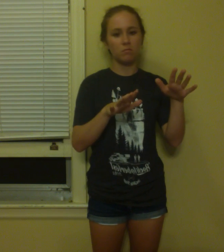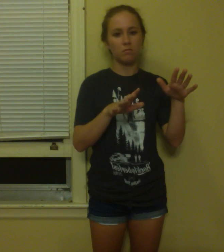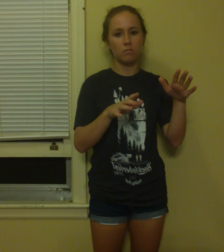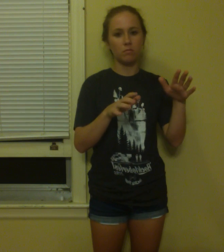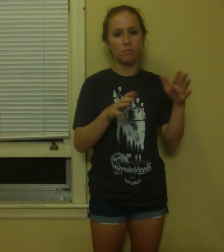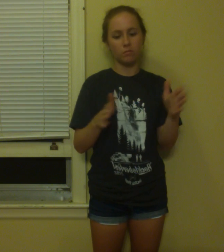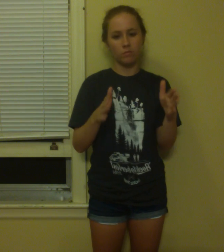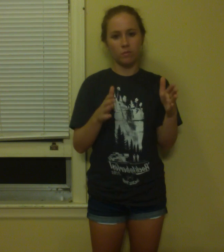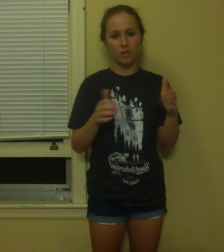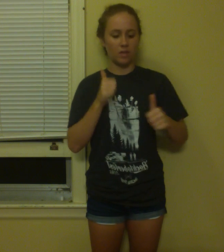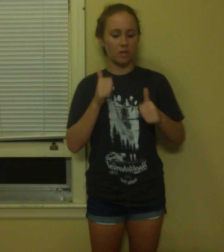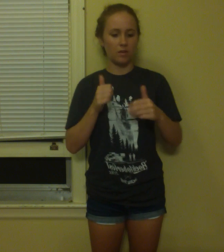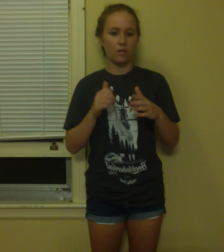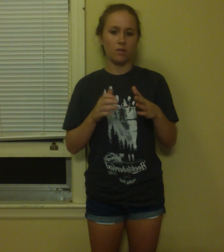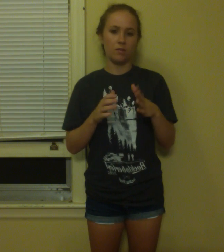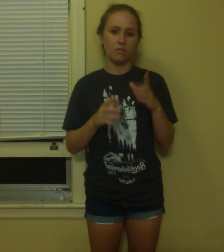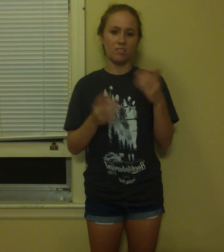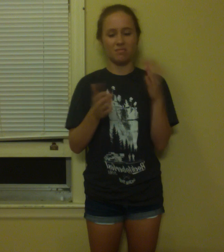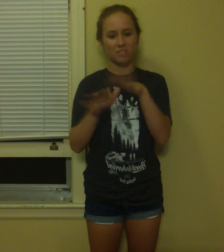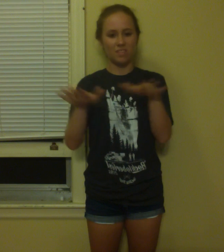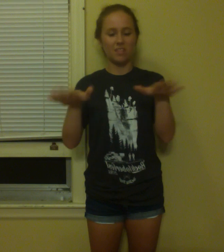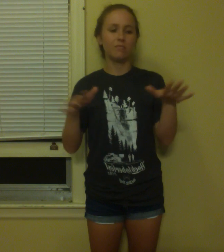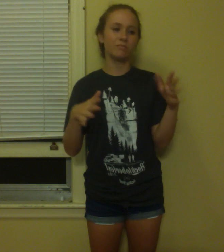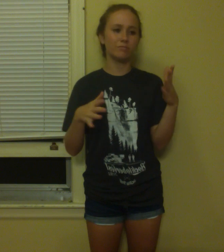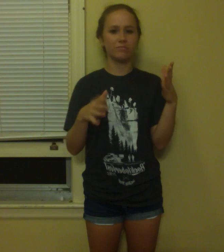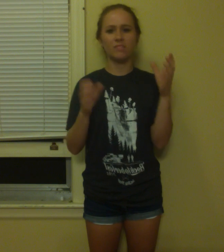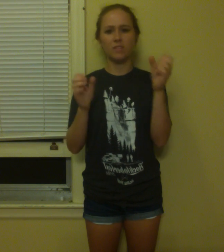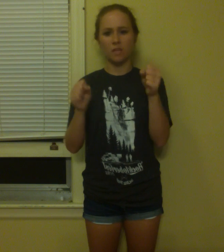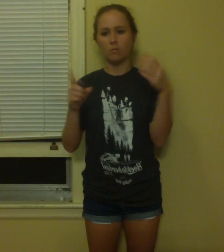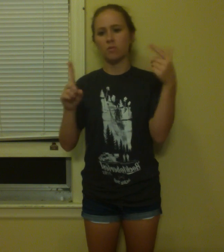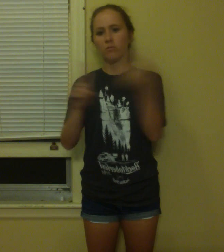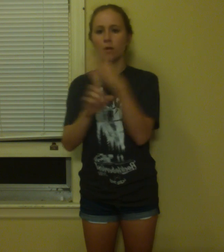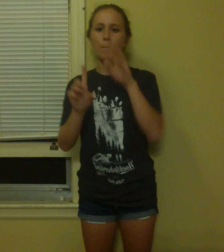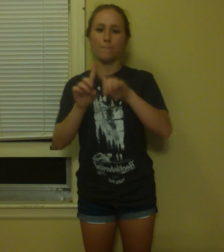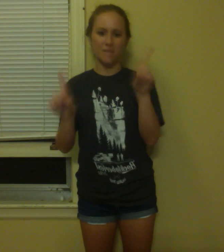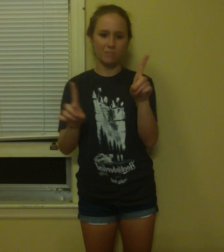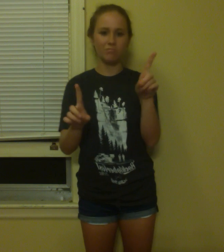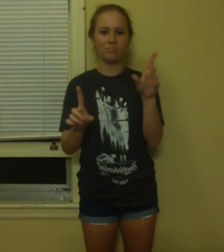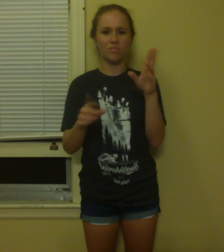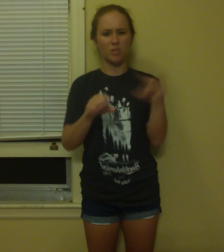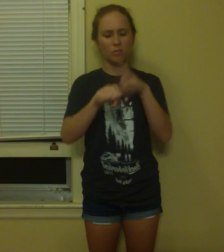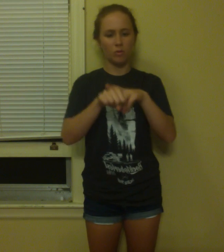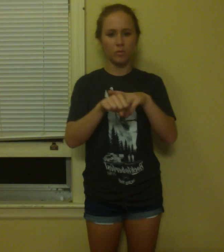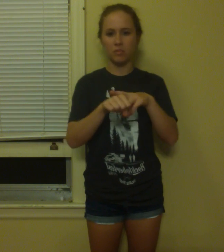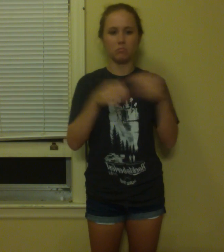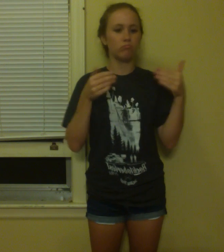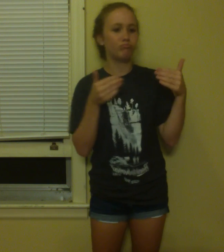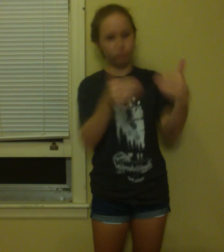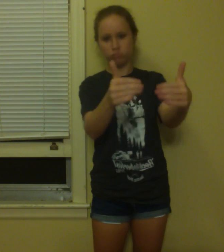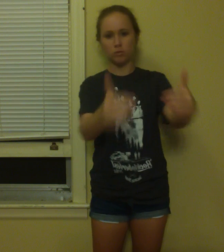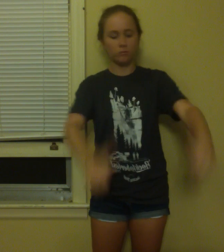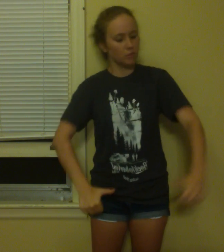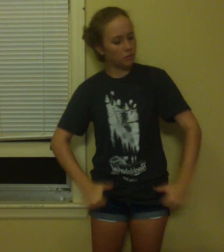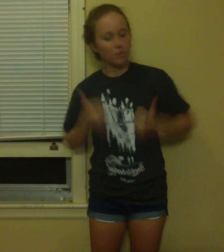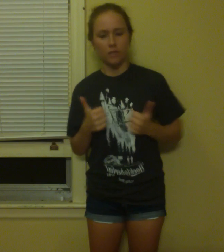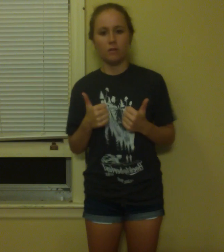getting fired. Because remember, the Supreme Court, their job is to judge the laws. They are judges. They judge the laws and determine whether or not a law is a